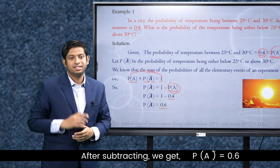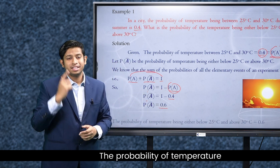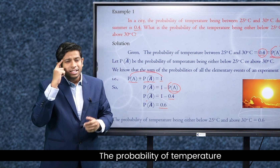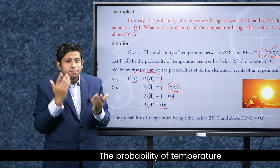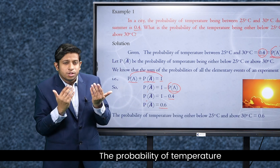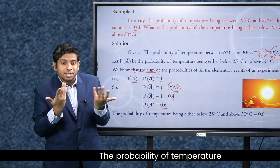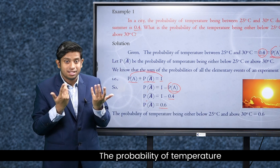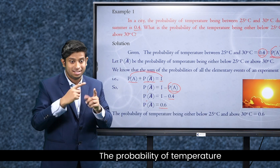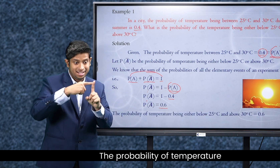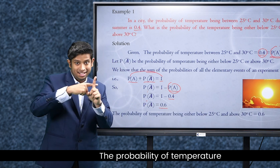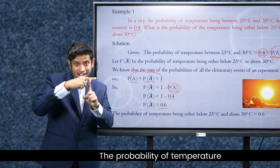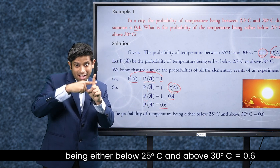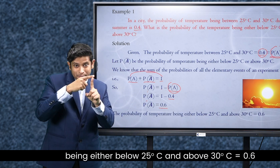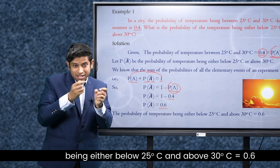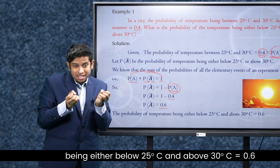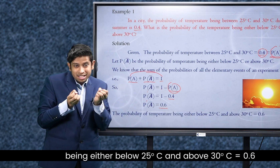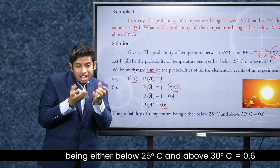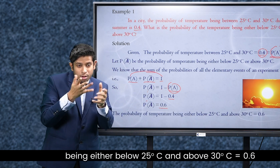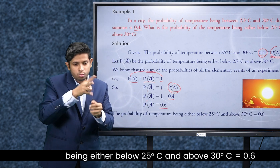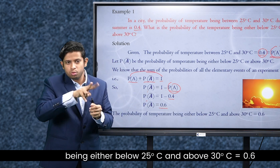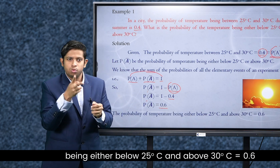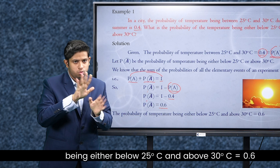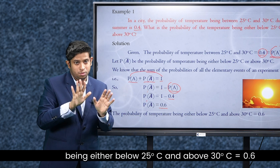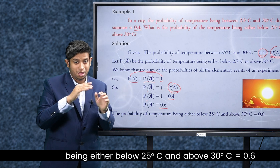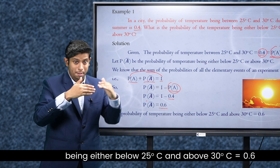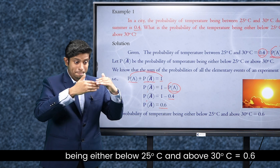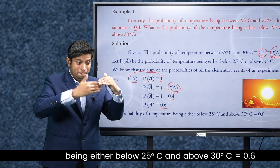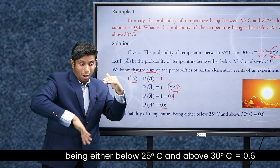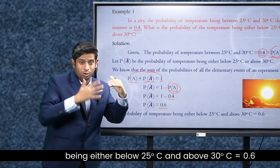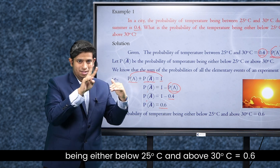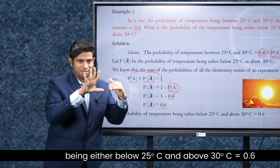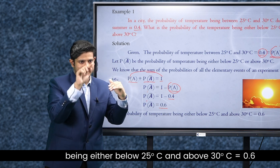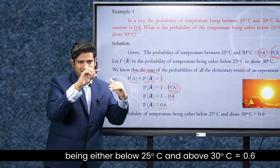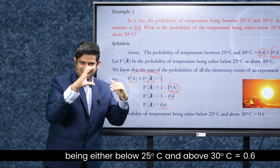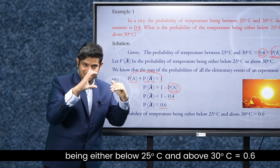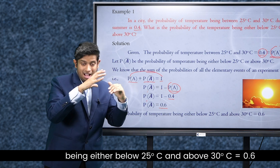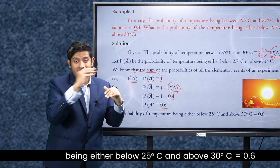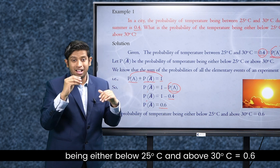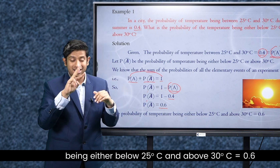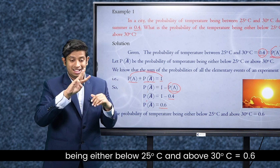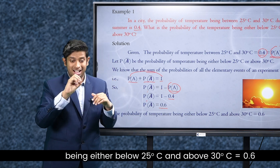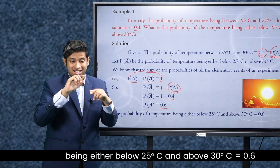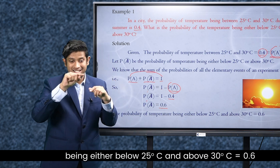The probability of temperature being either below 25 degrees and above 30 degrees Celsius is equal